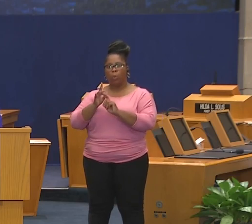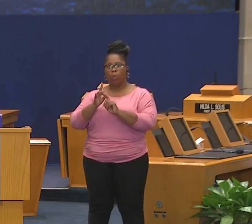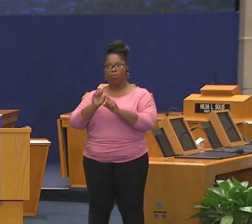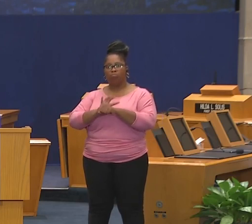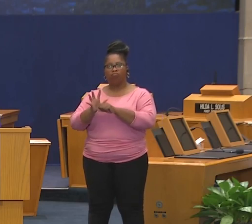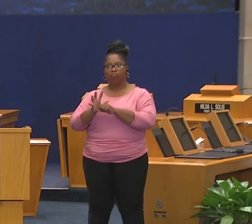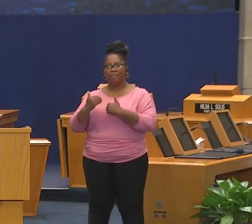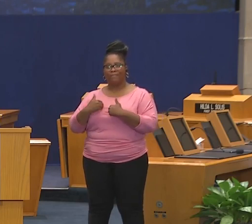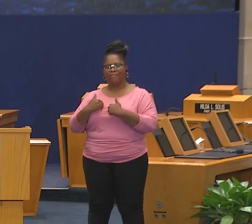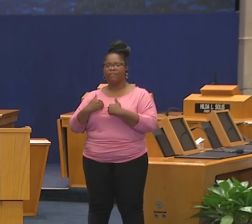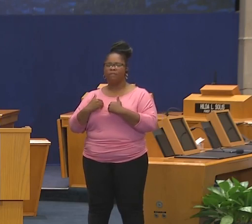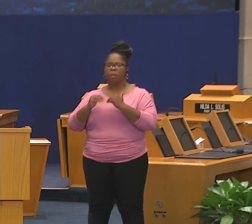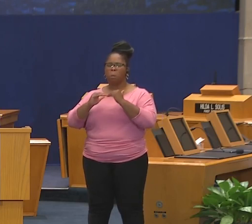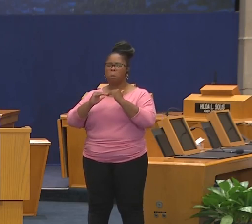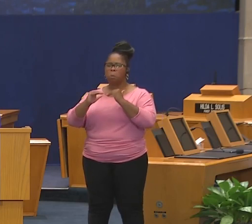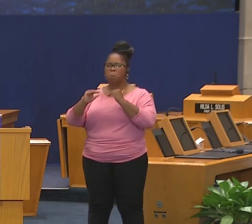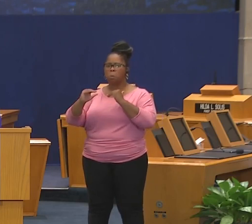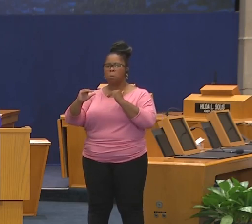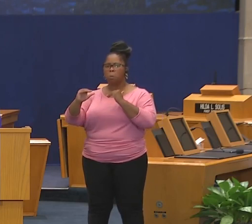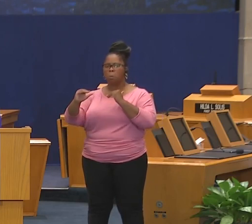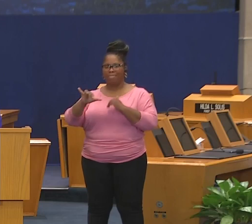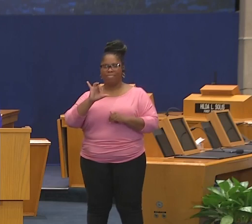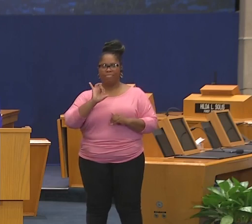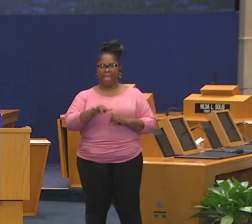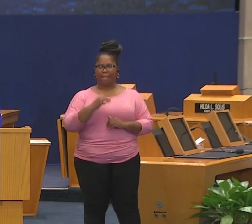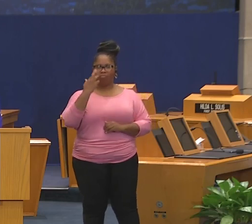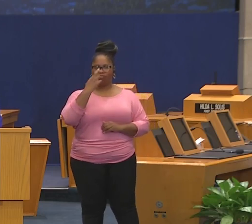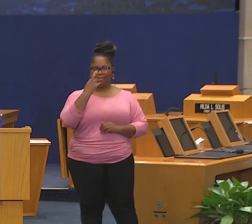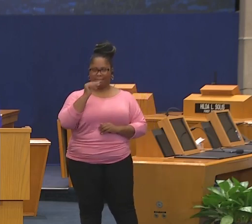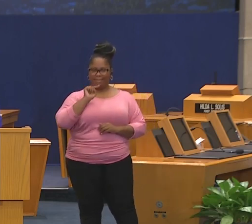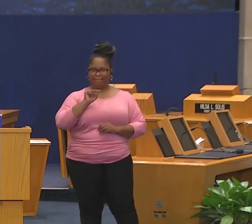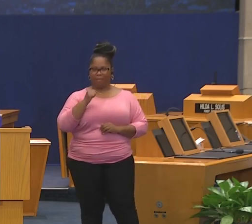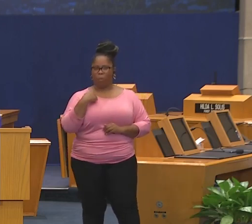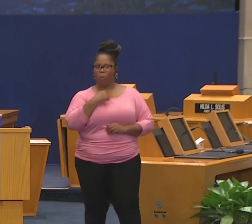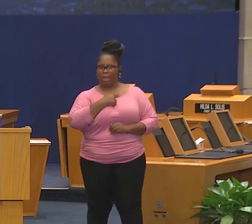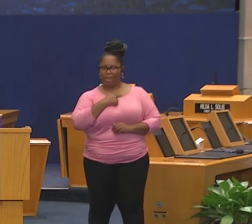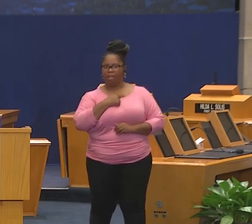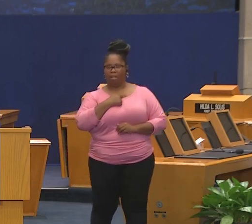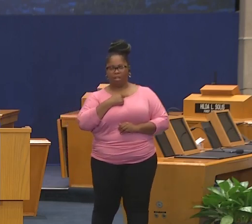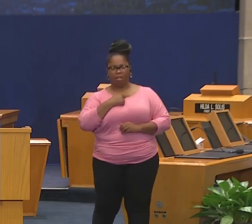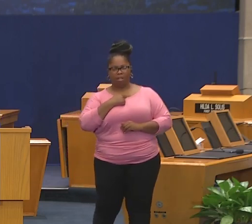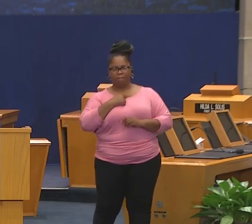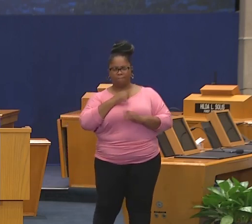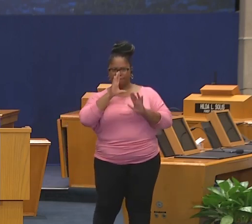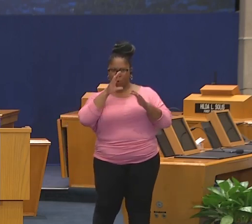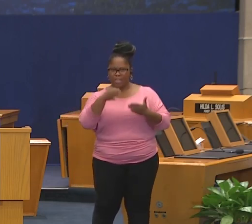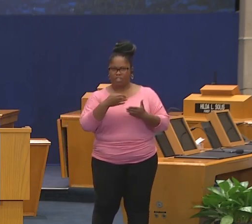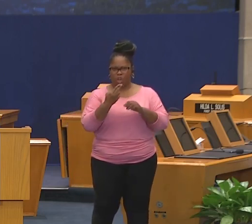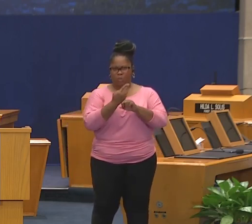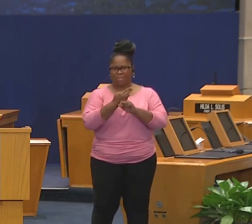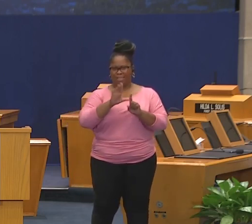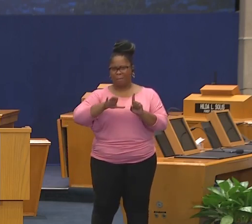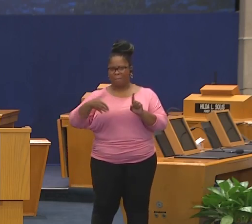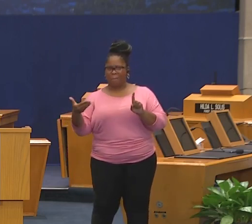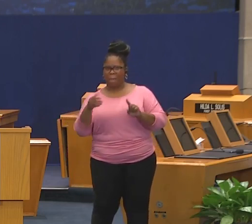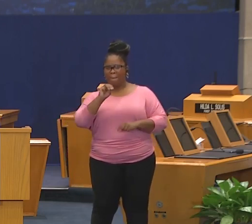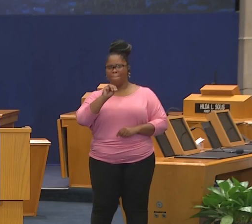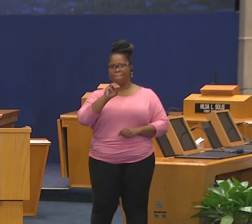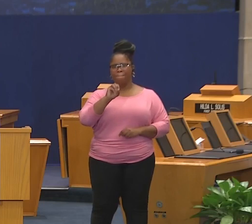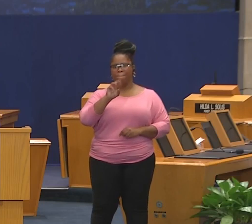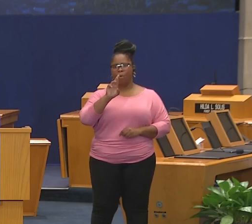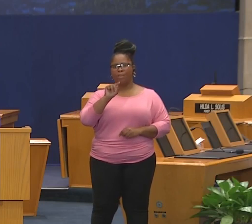we're very focused on making sure that we are using our mortality data, the death data, to also guide all of